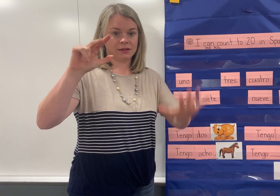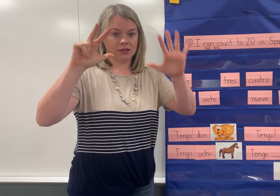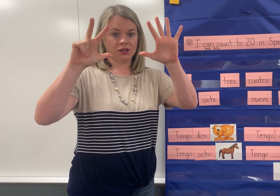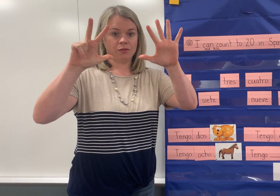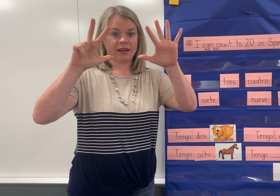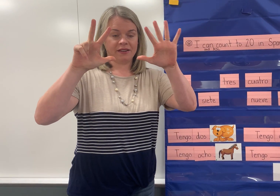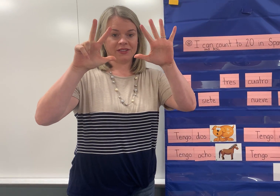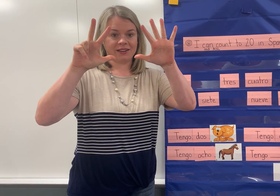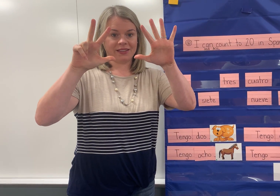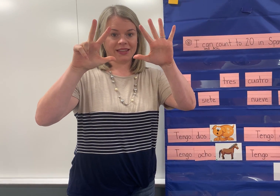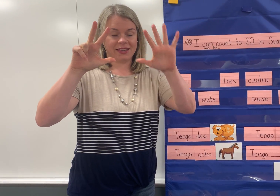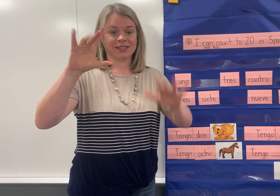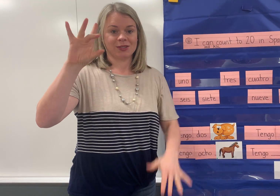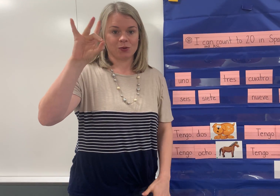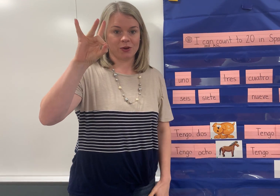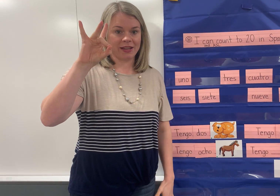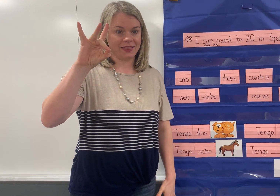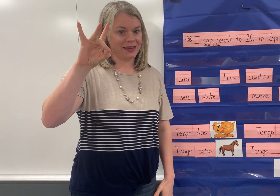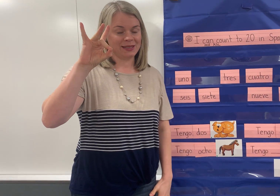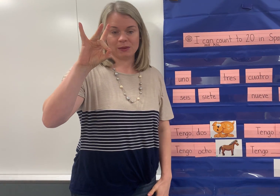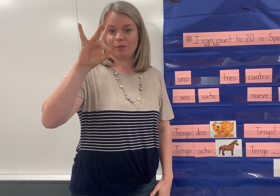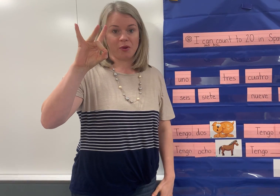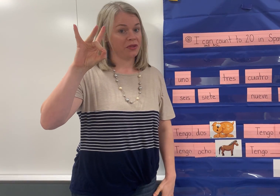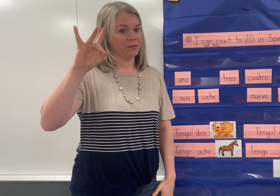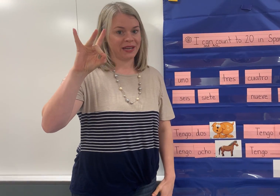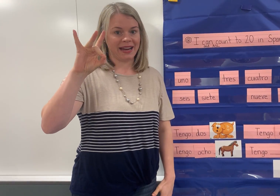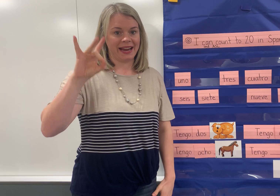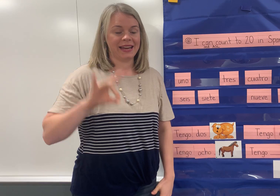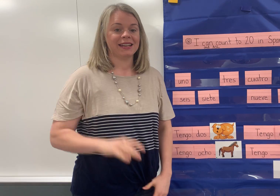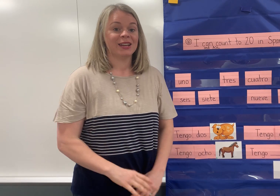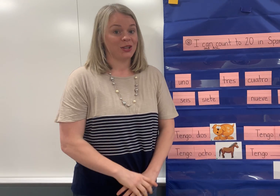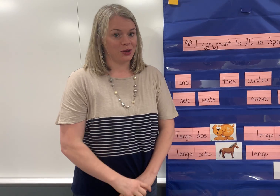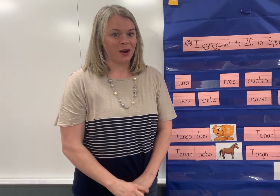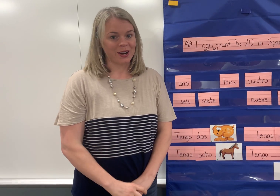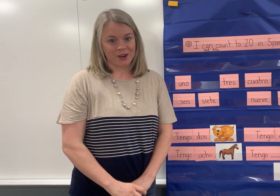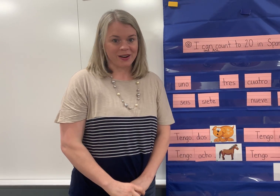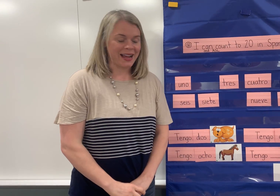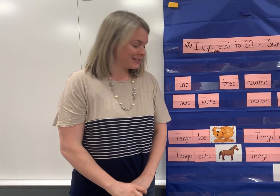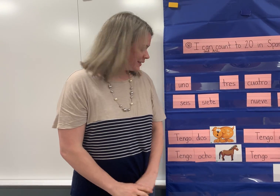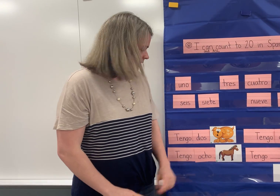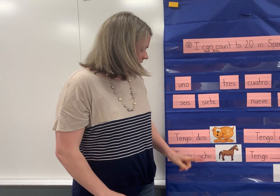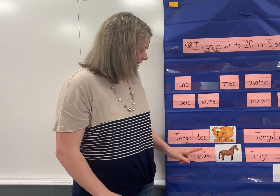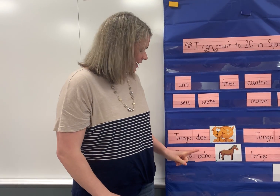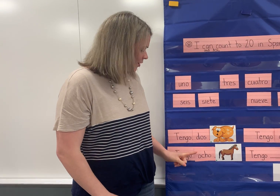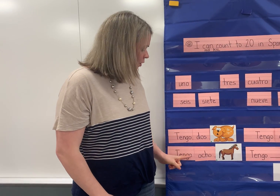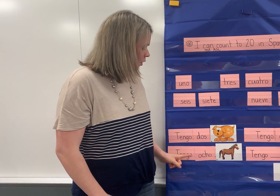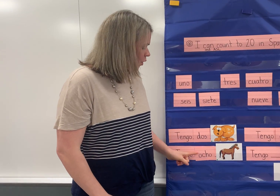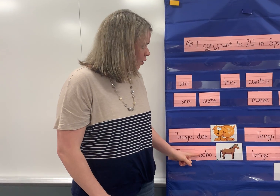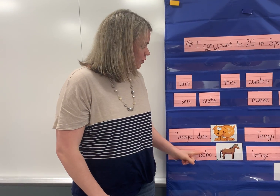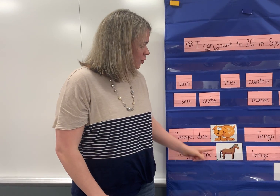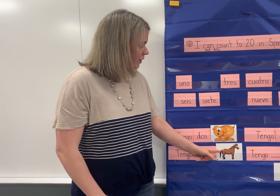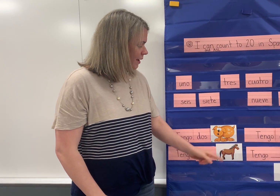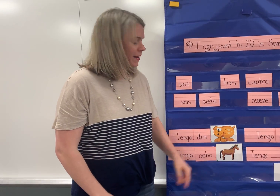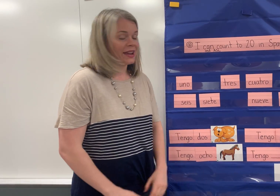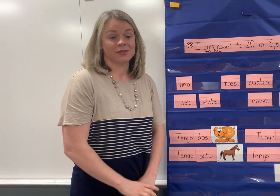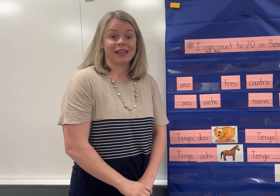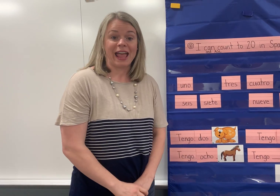you may have done it like this or like this. Both mean 8. You are correct. Tengo 8 caballos. I have